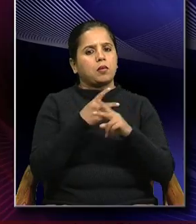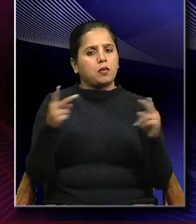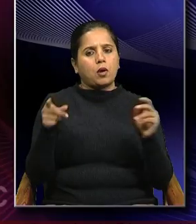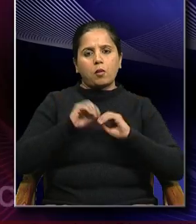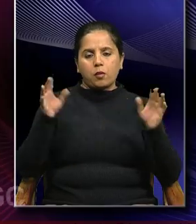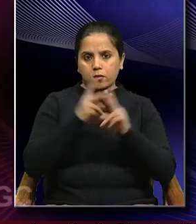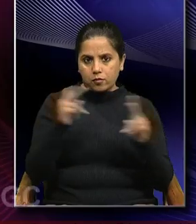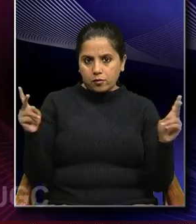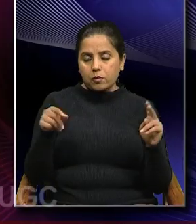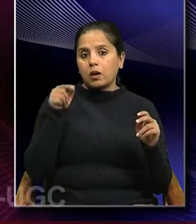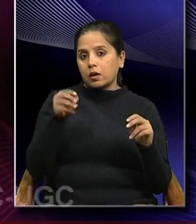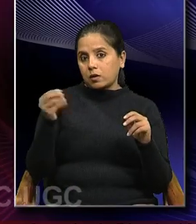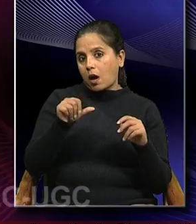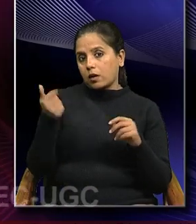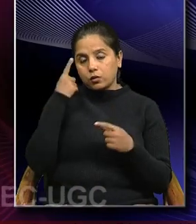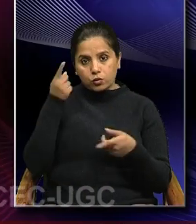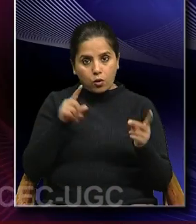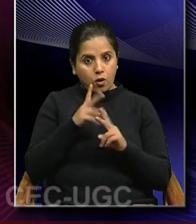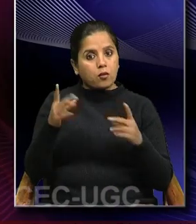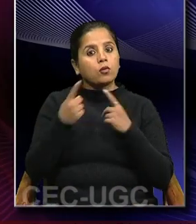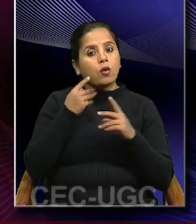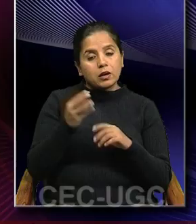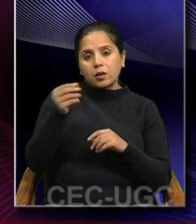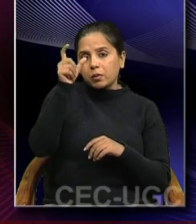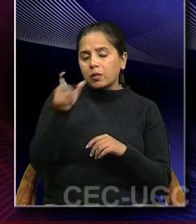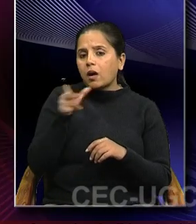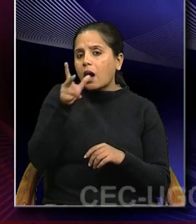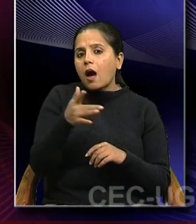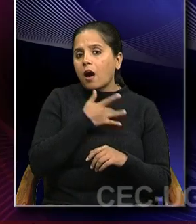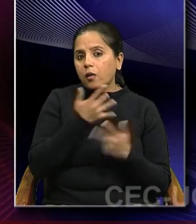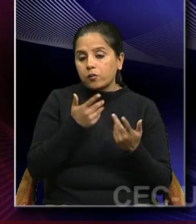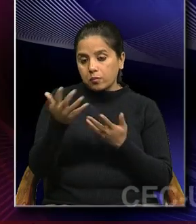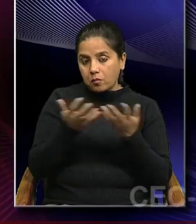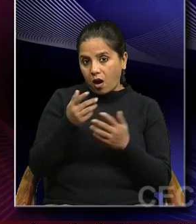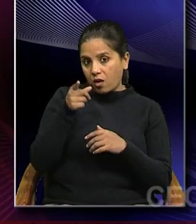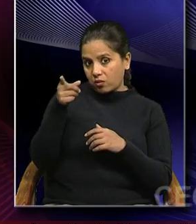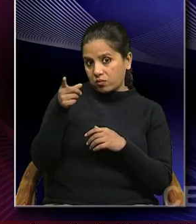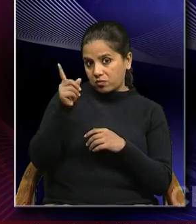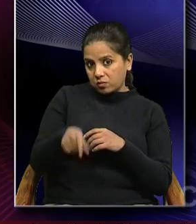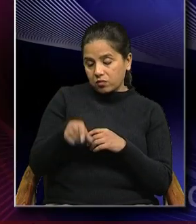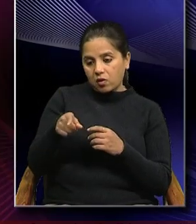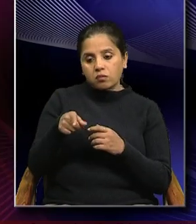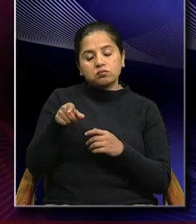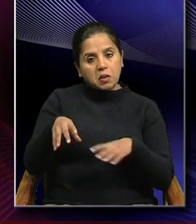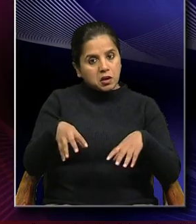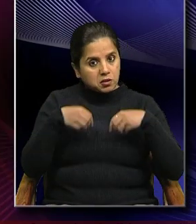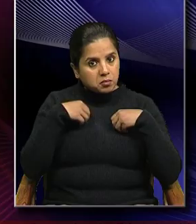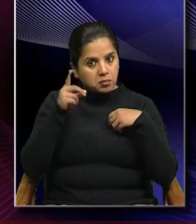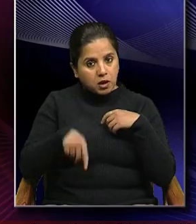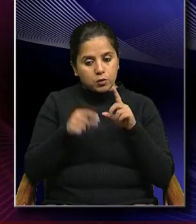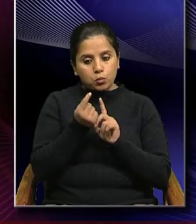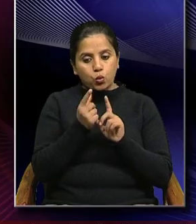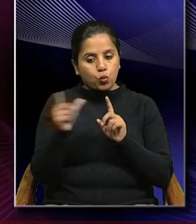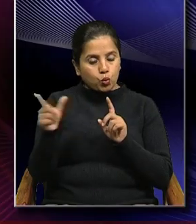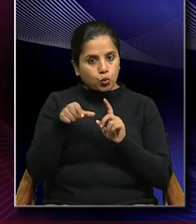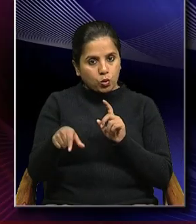different strategies which are being talked about. Some people say that a marketer has to adopt the pull strategy, some